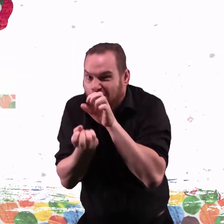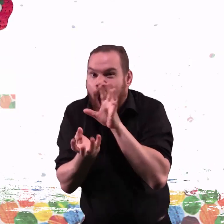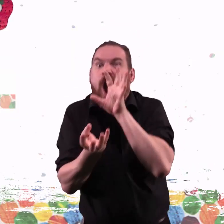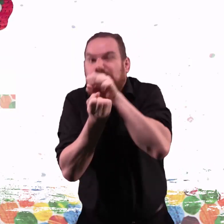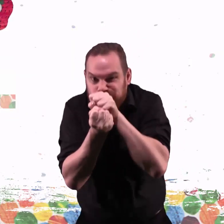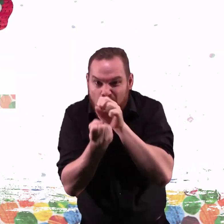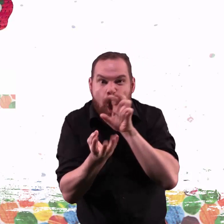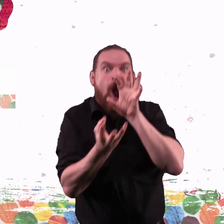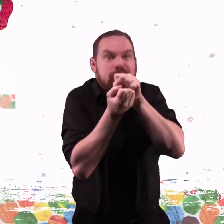four strawberries.